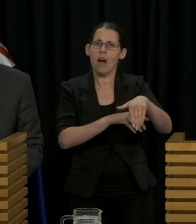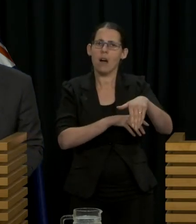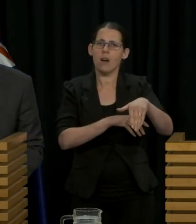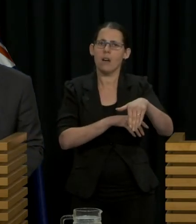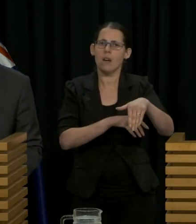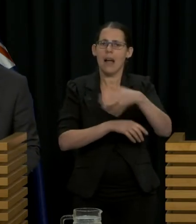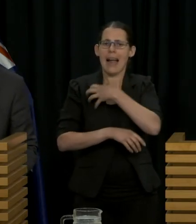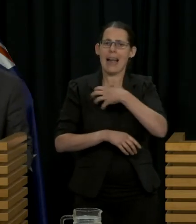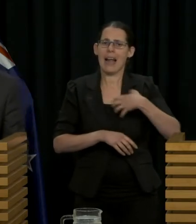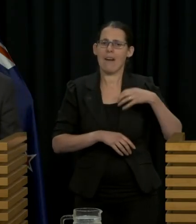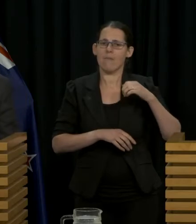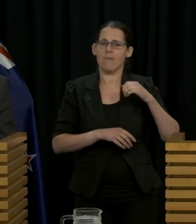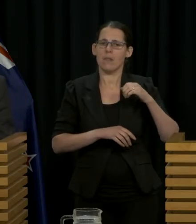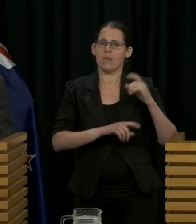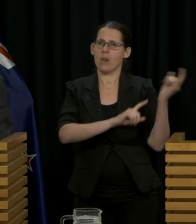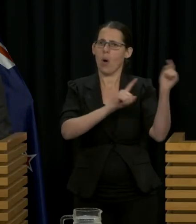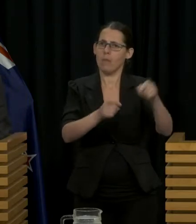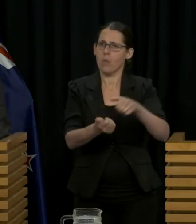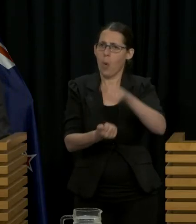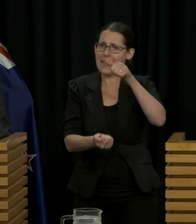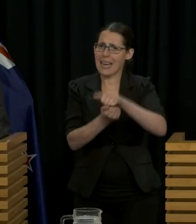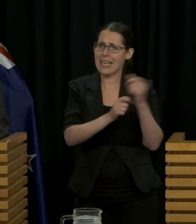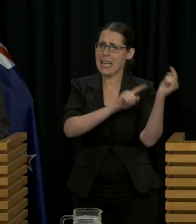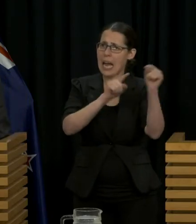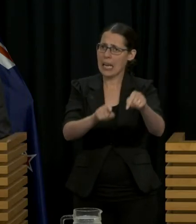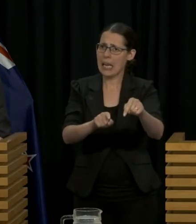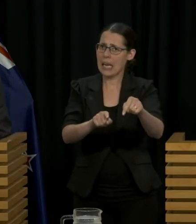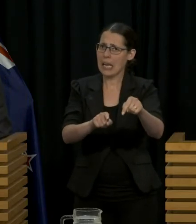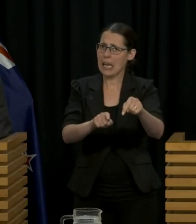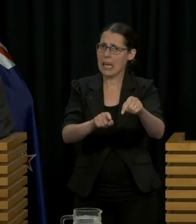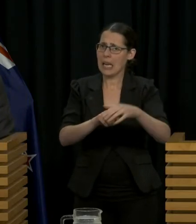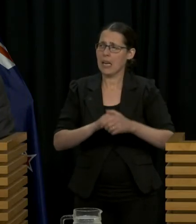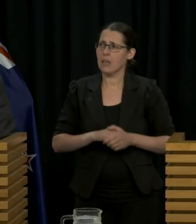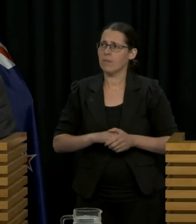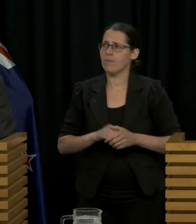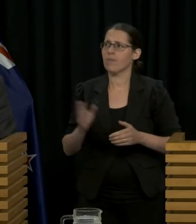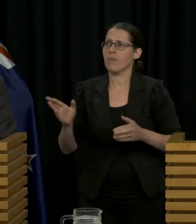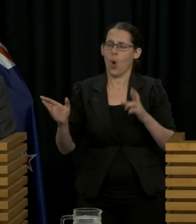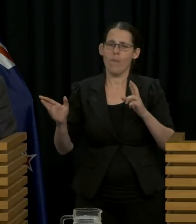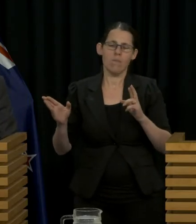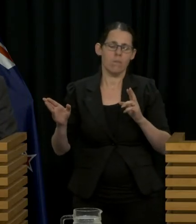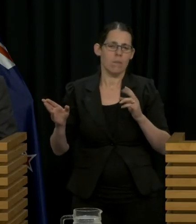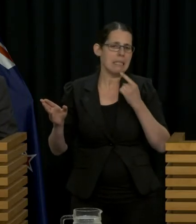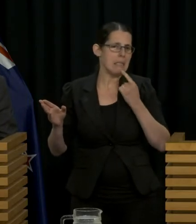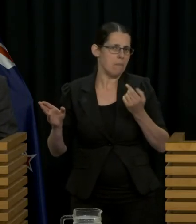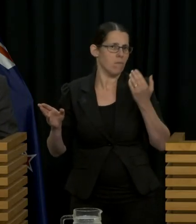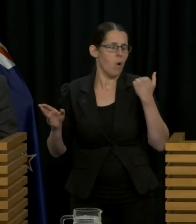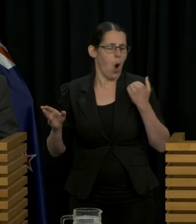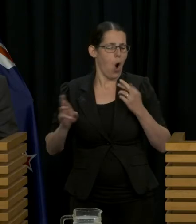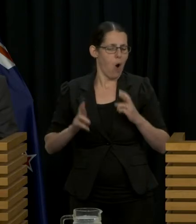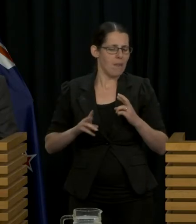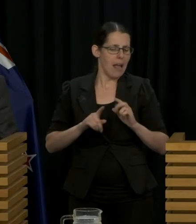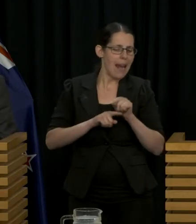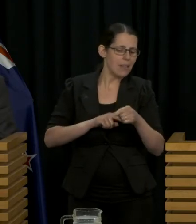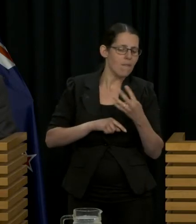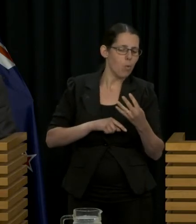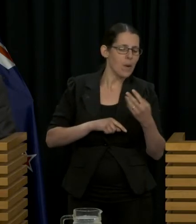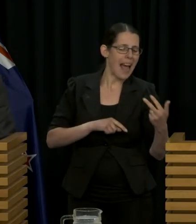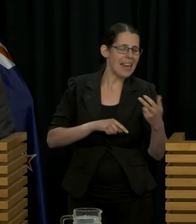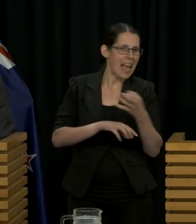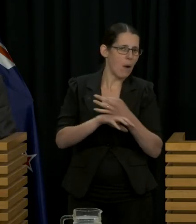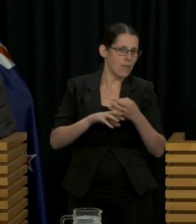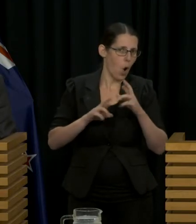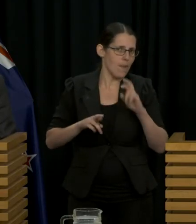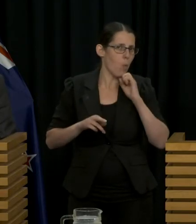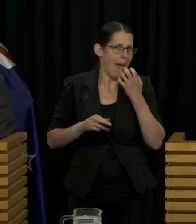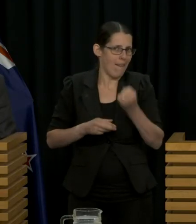indicated, I imagine in the next 24 to 48 hours we'll have more information about whether we need to do anything around alert levels or any changes. At this